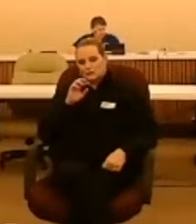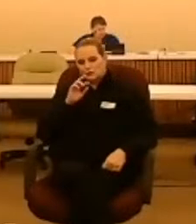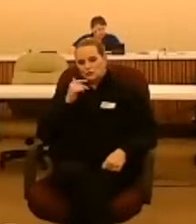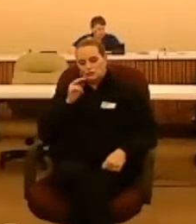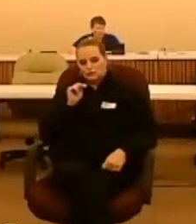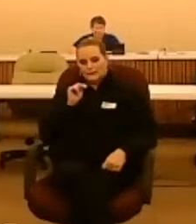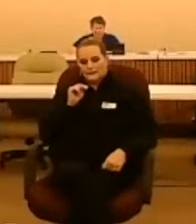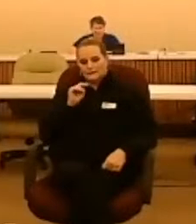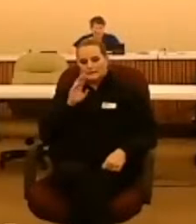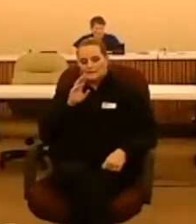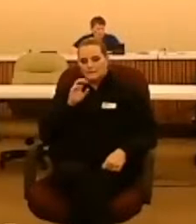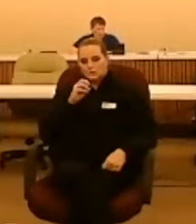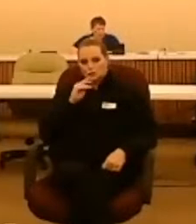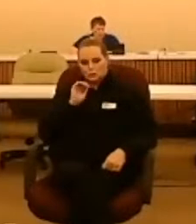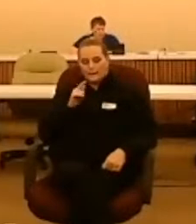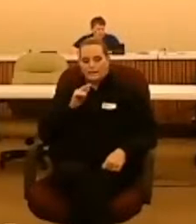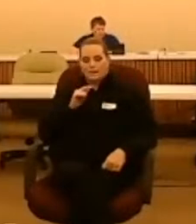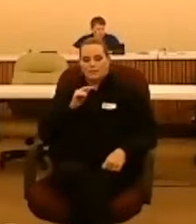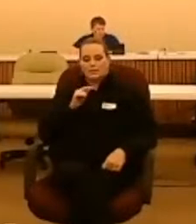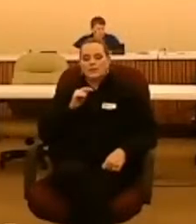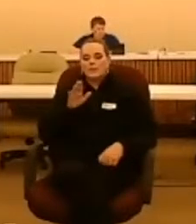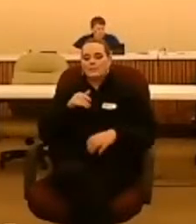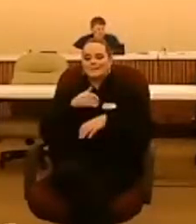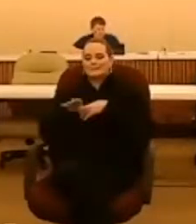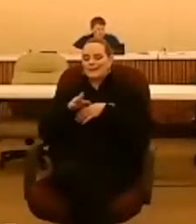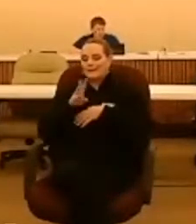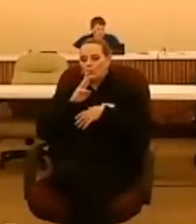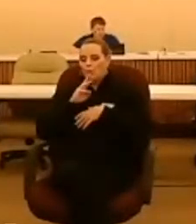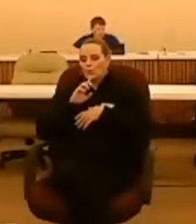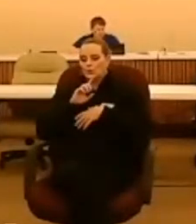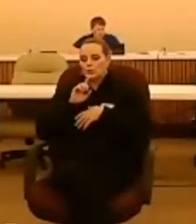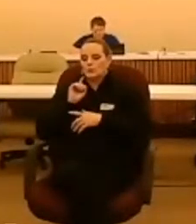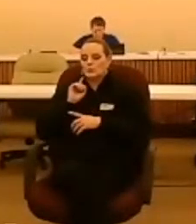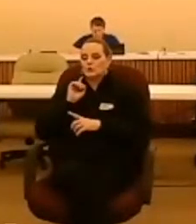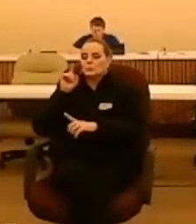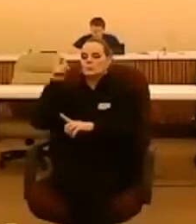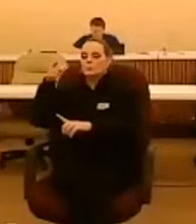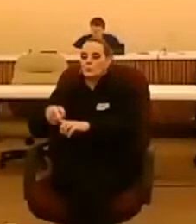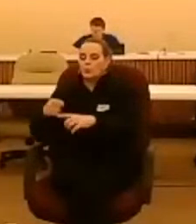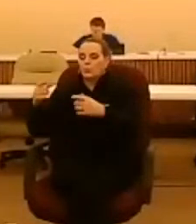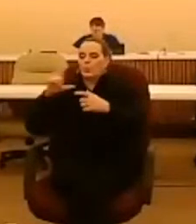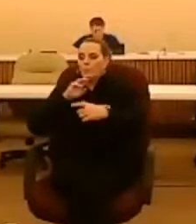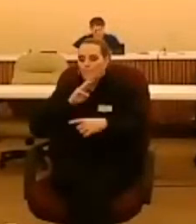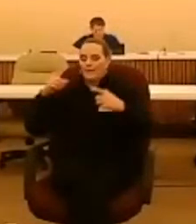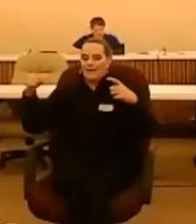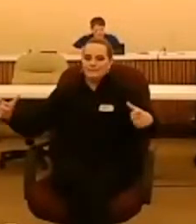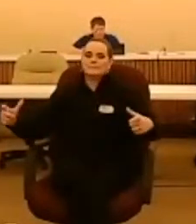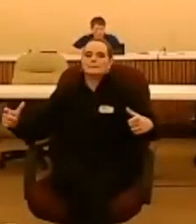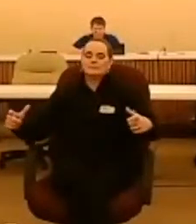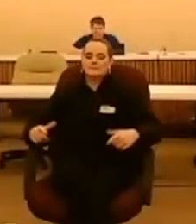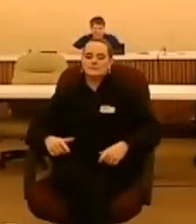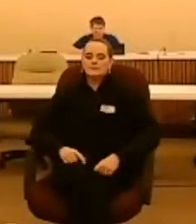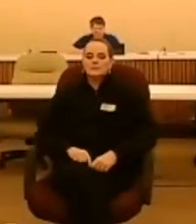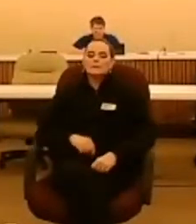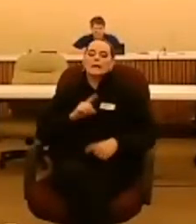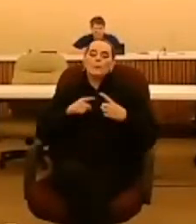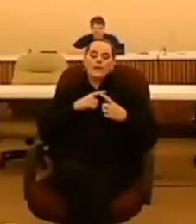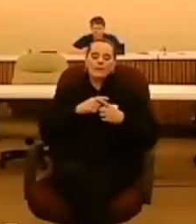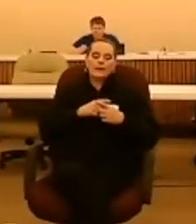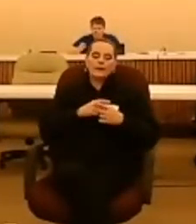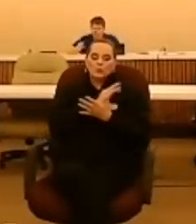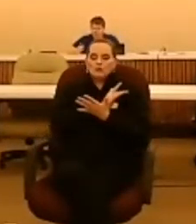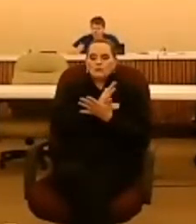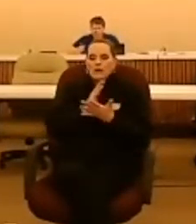golf course? Correct, it's a drainage swale feeding that pond. Right. So the thing being, with all their, when they do the grading, we'll